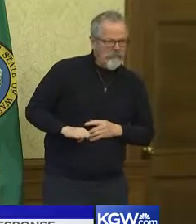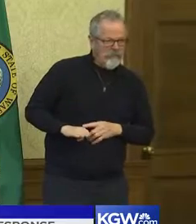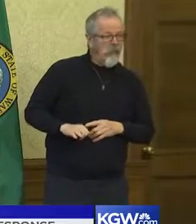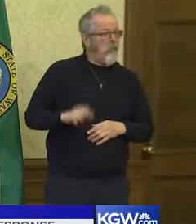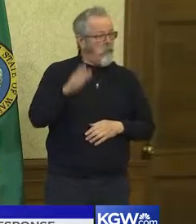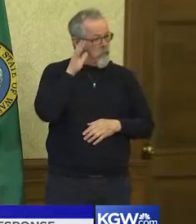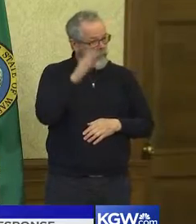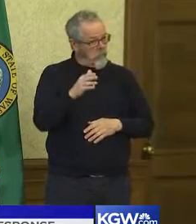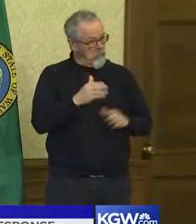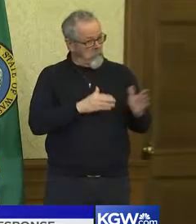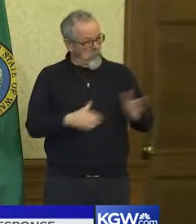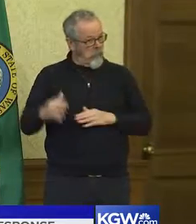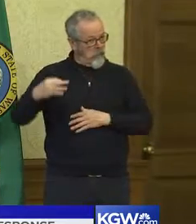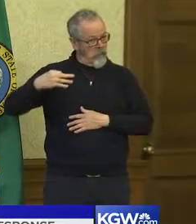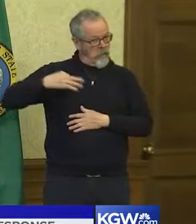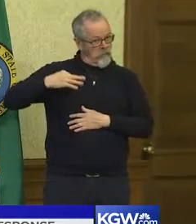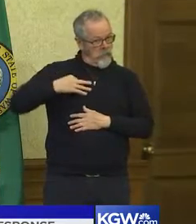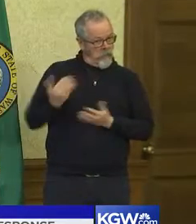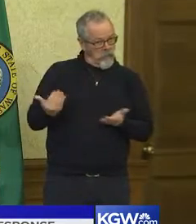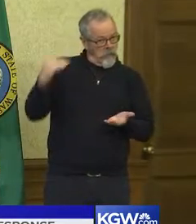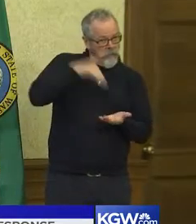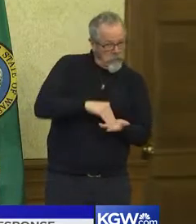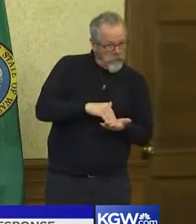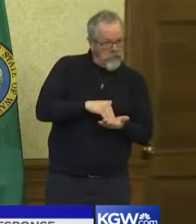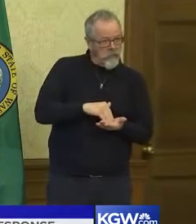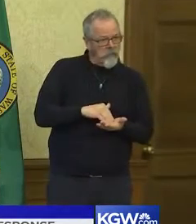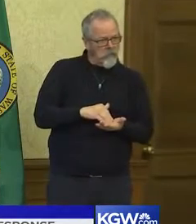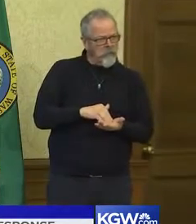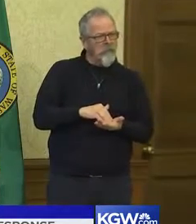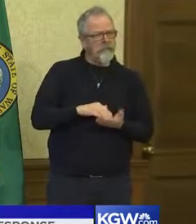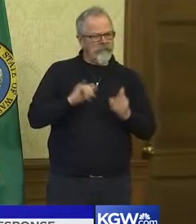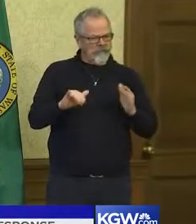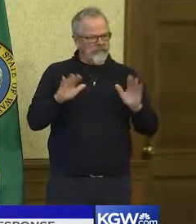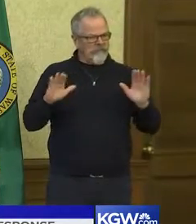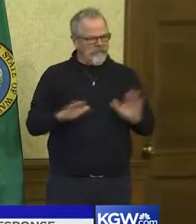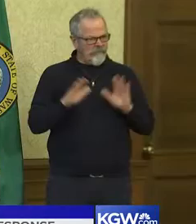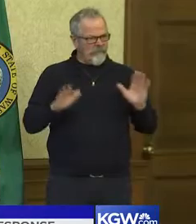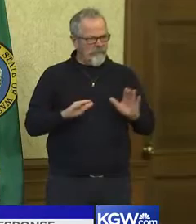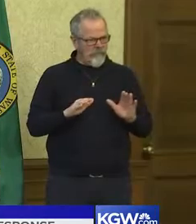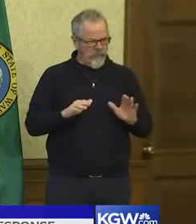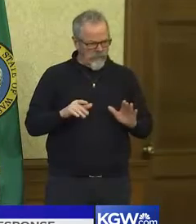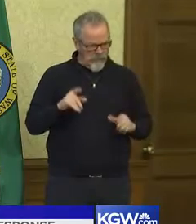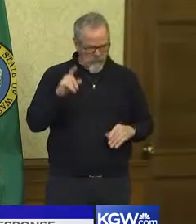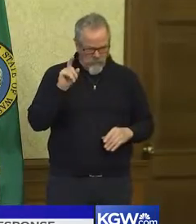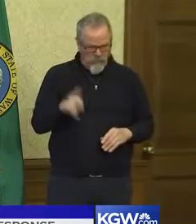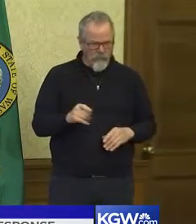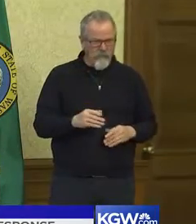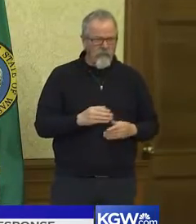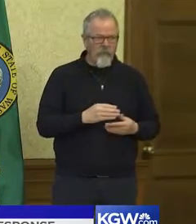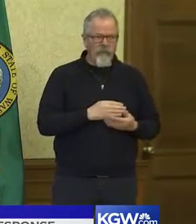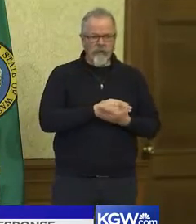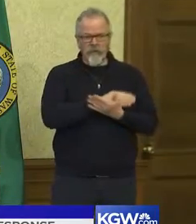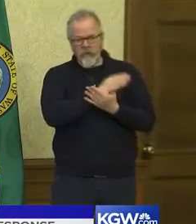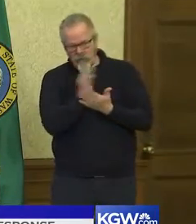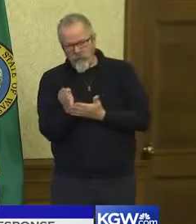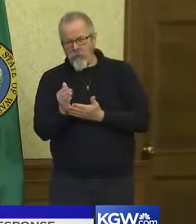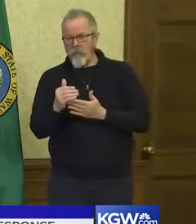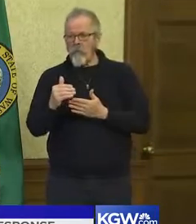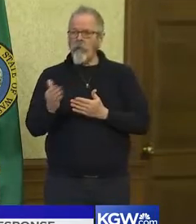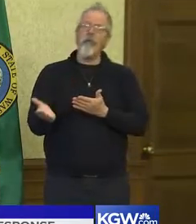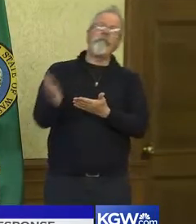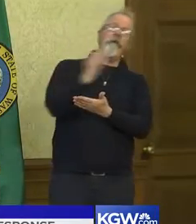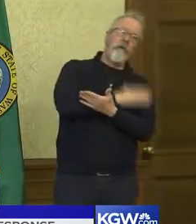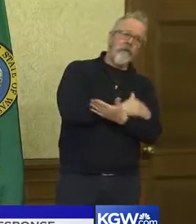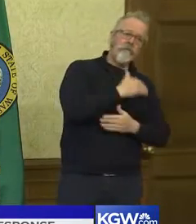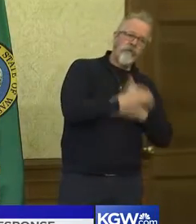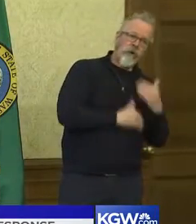onto accepted claims. So those individuals who already have accounts with us and have already applied will see in their